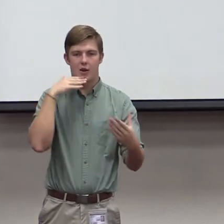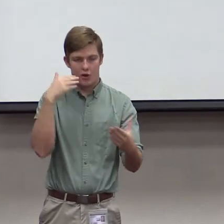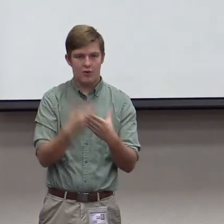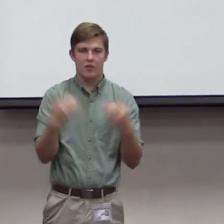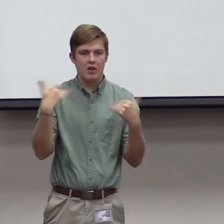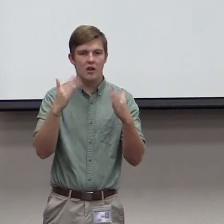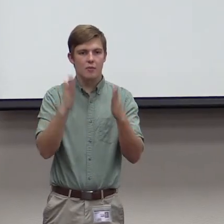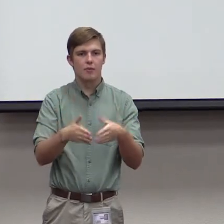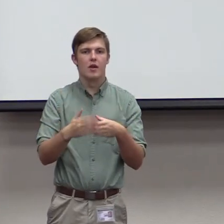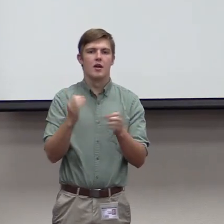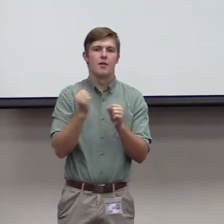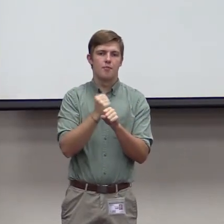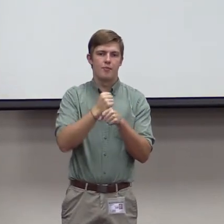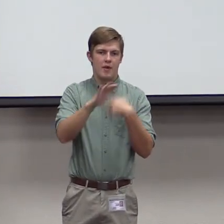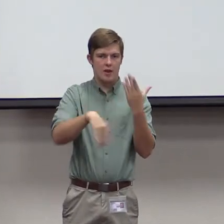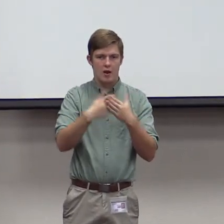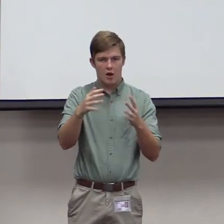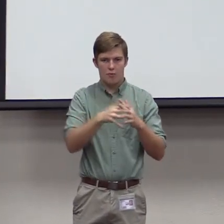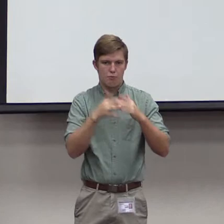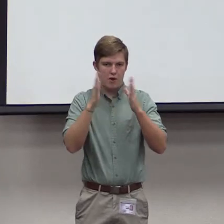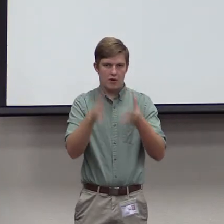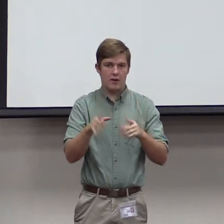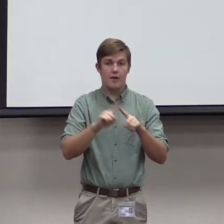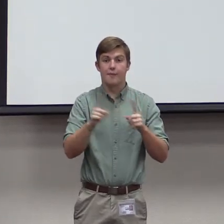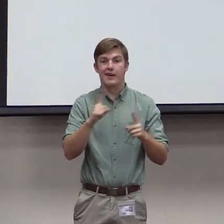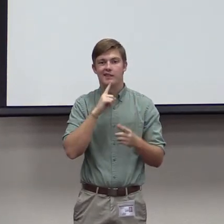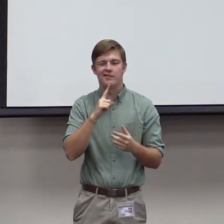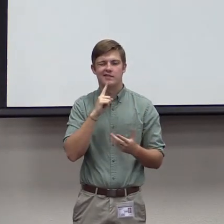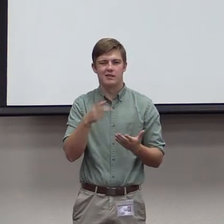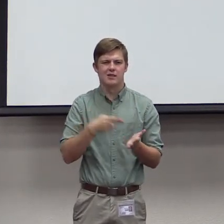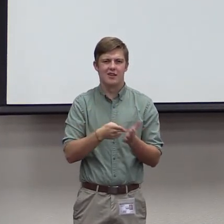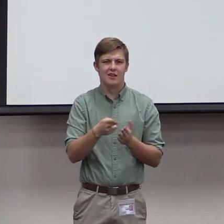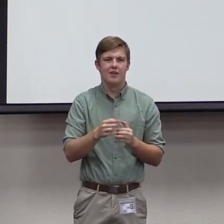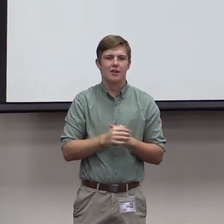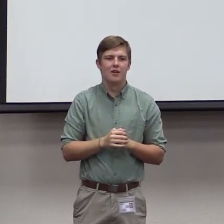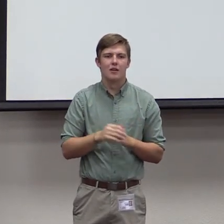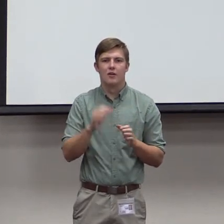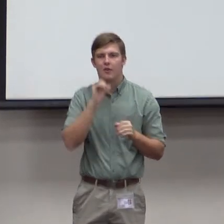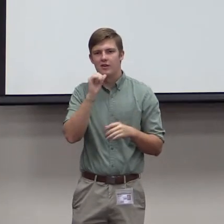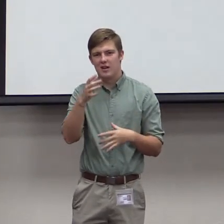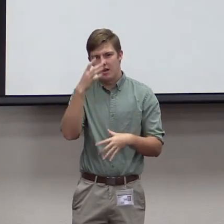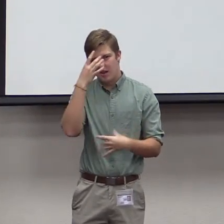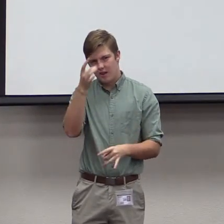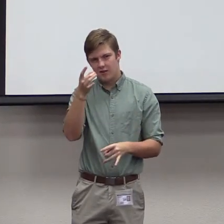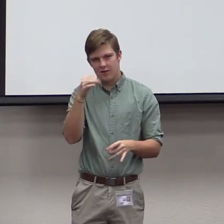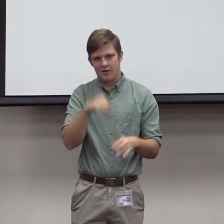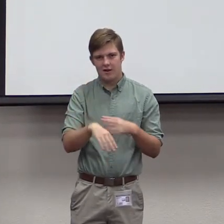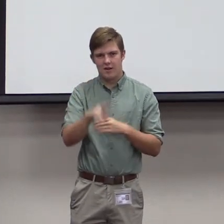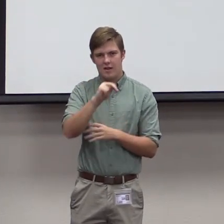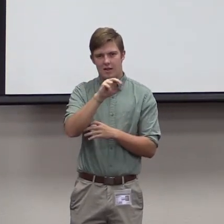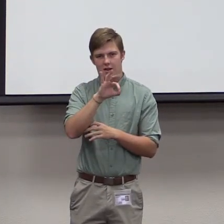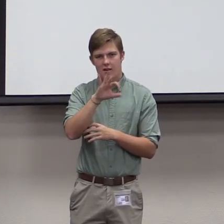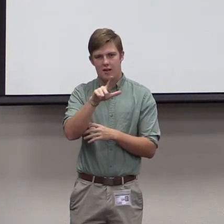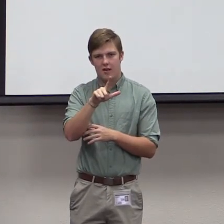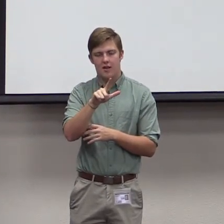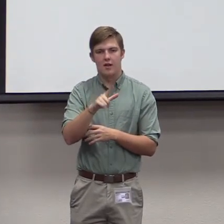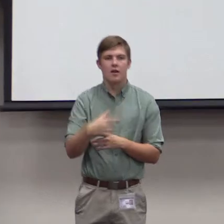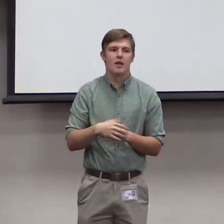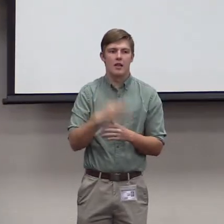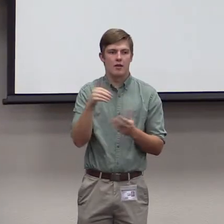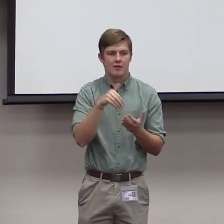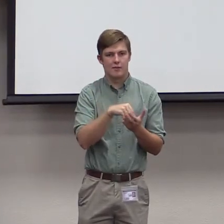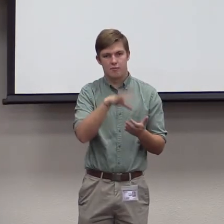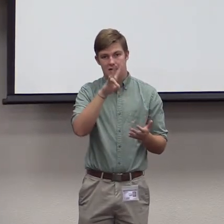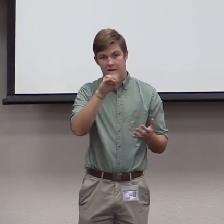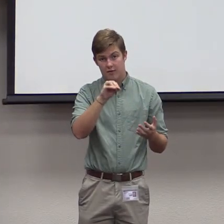made All-American. But the truth is, there wasn't a lot of interest for him in the NFL. Now, we're talking about in the